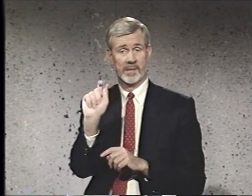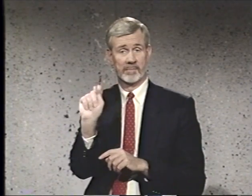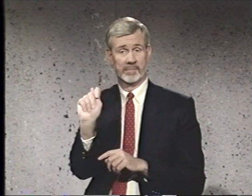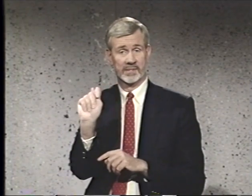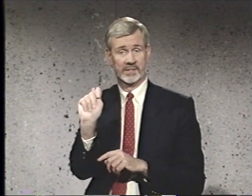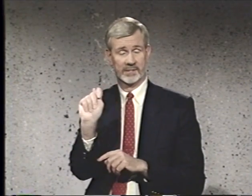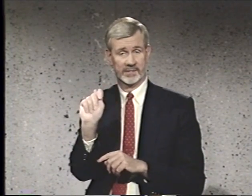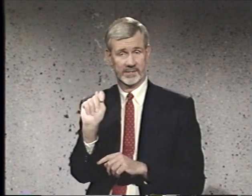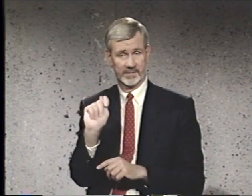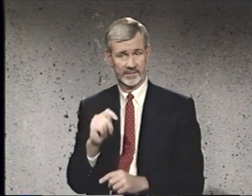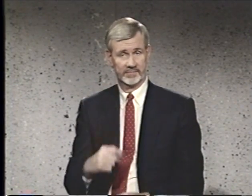Beat.